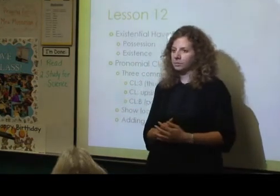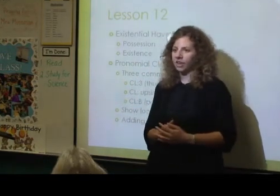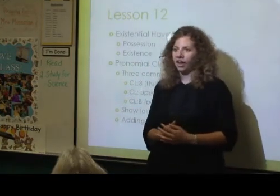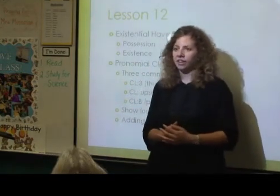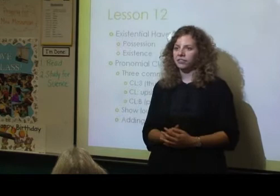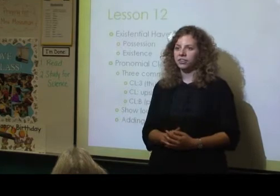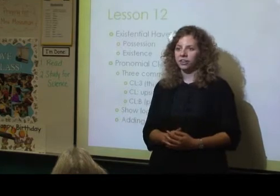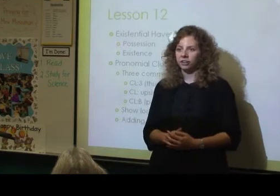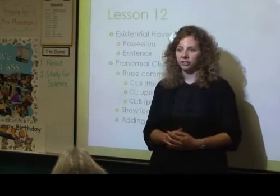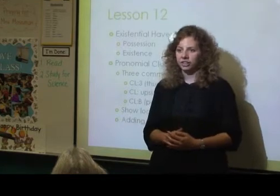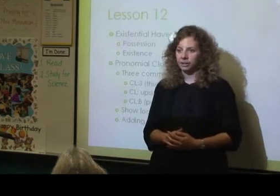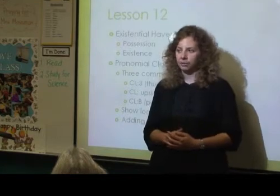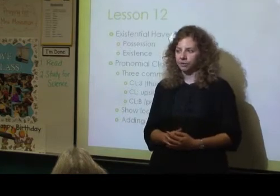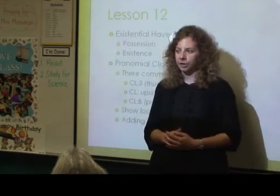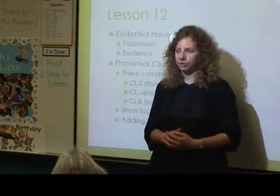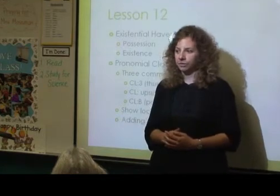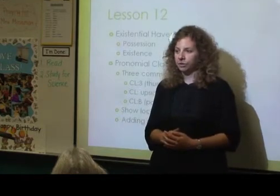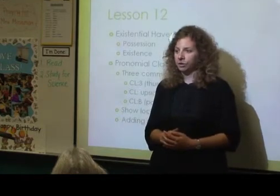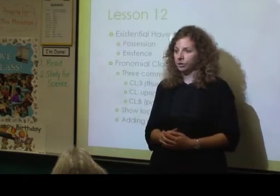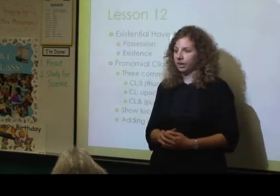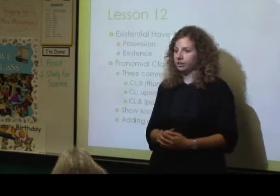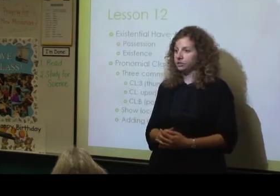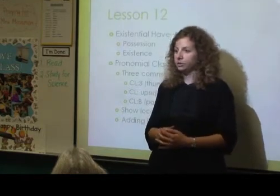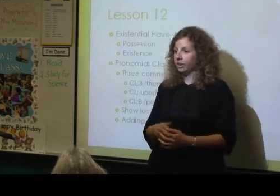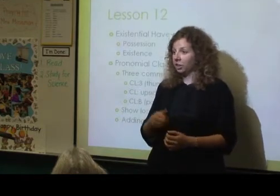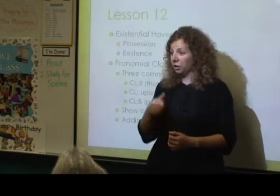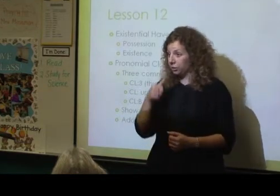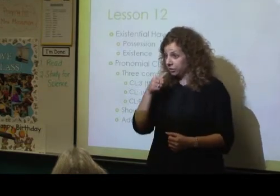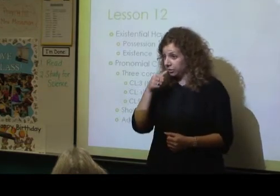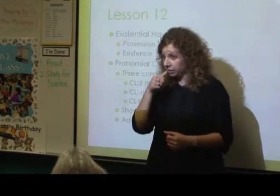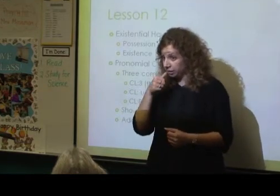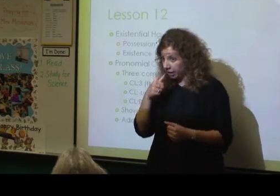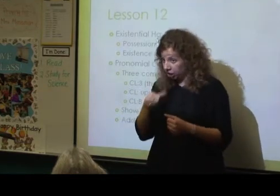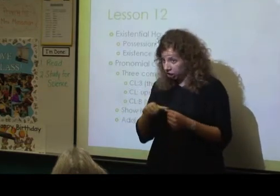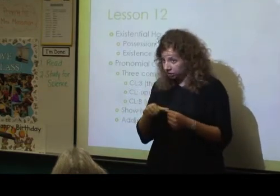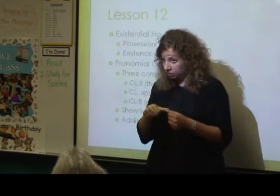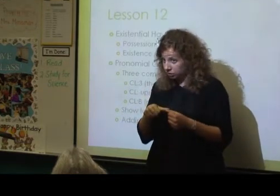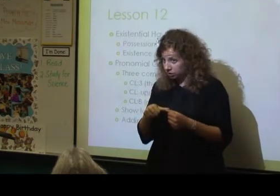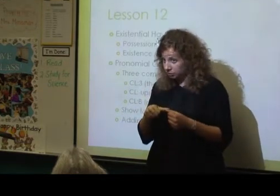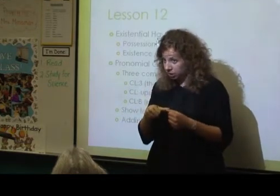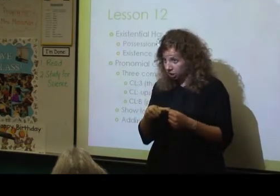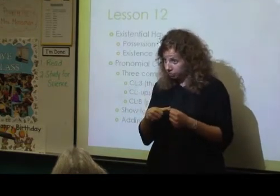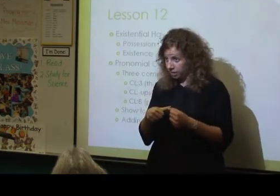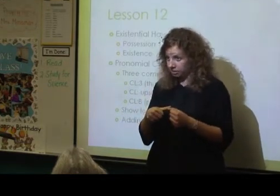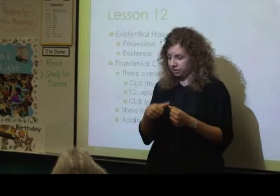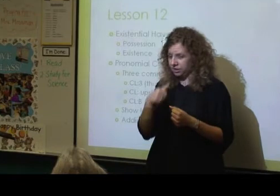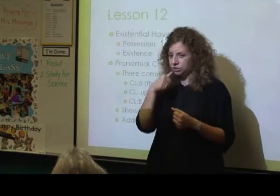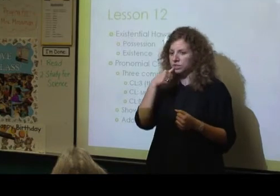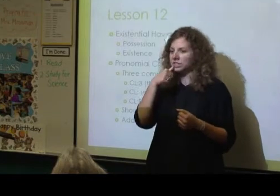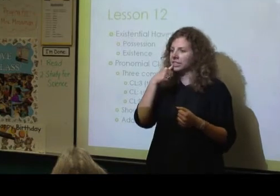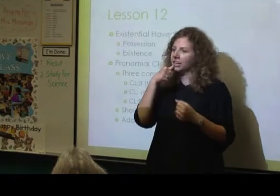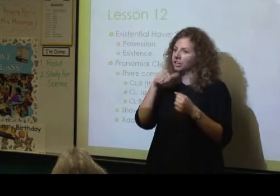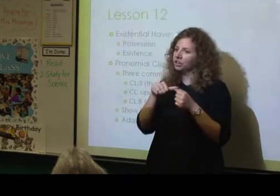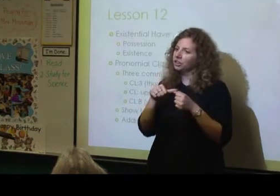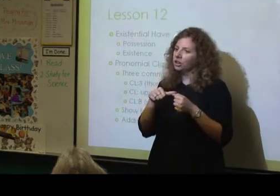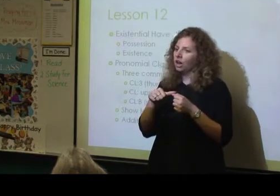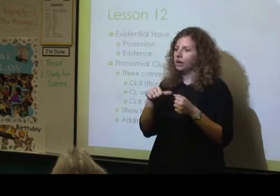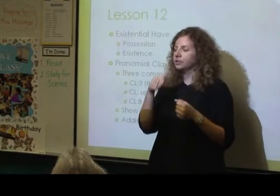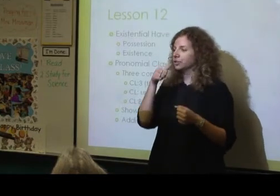someone that I left the letter on the table for you. Okay, so I could go the letter. So this is my topic. Okay, so this is letter. This is